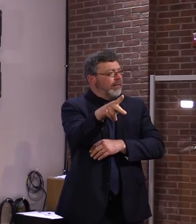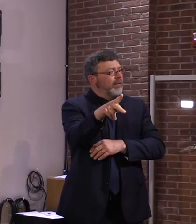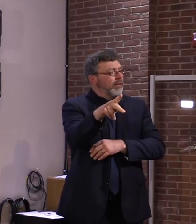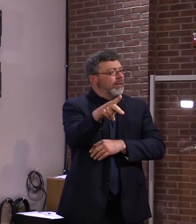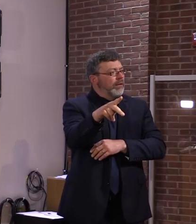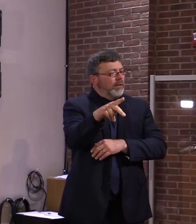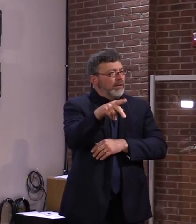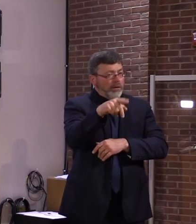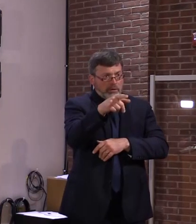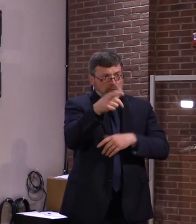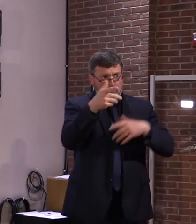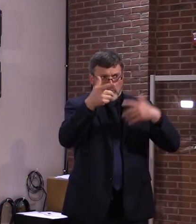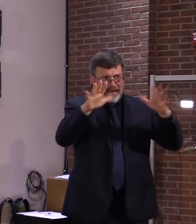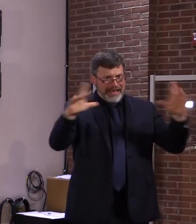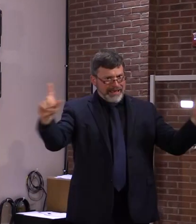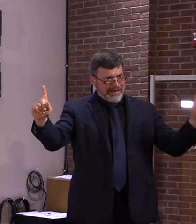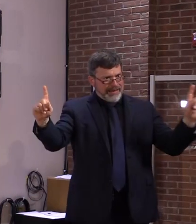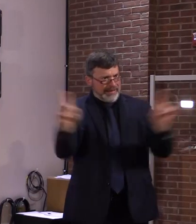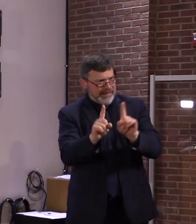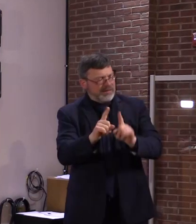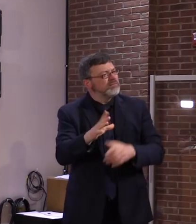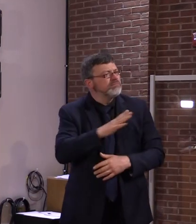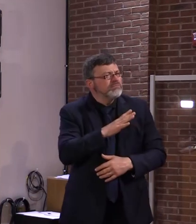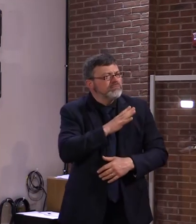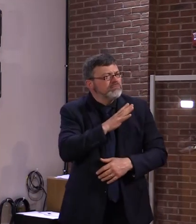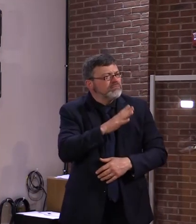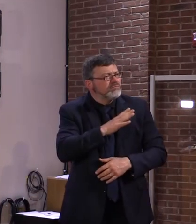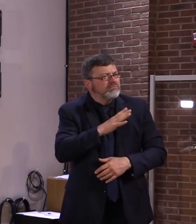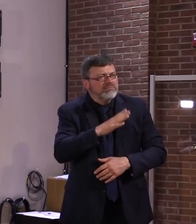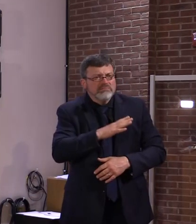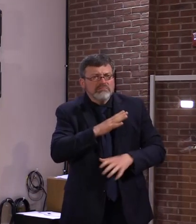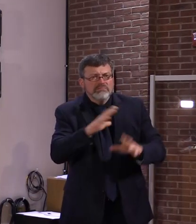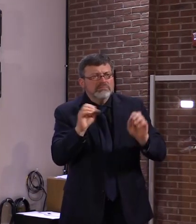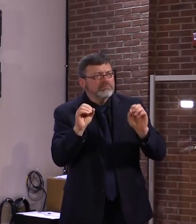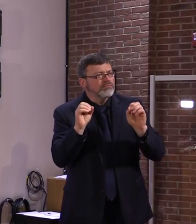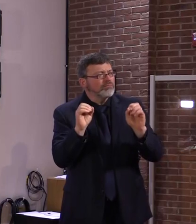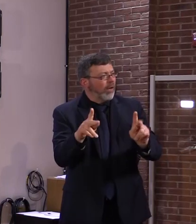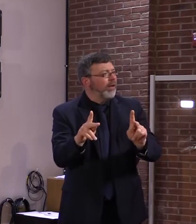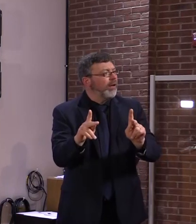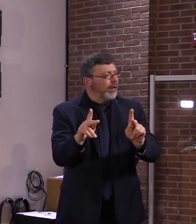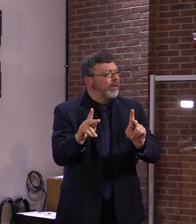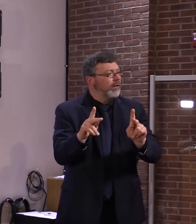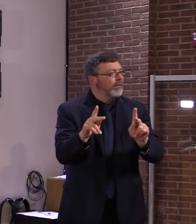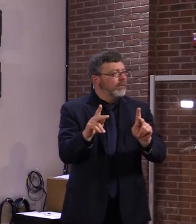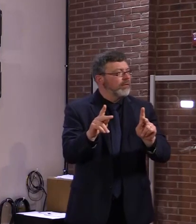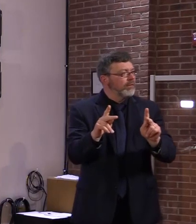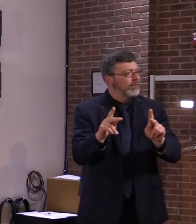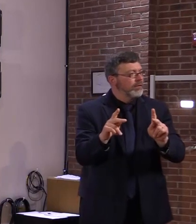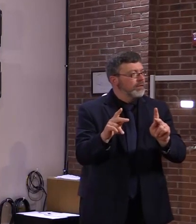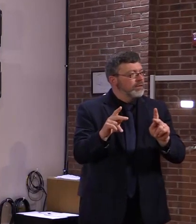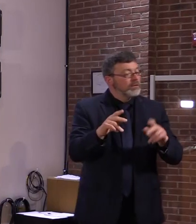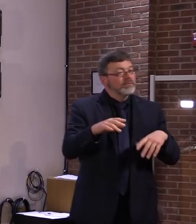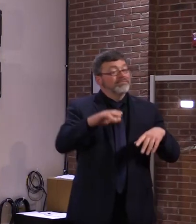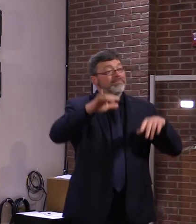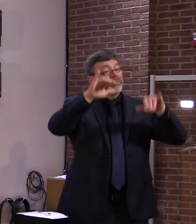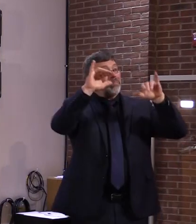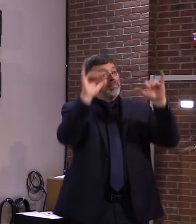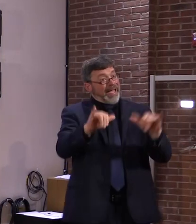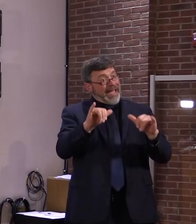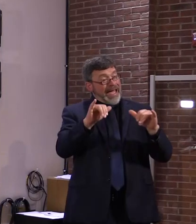of precautions. It may even feel weird to some to not wear a mask. But know